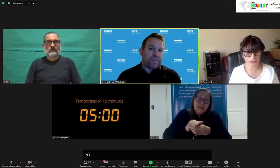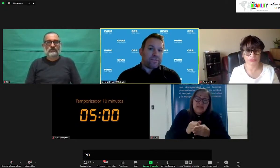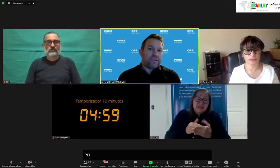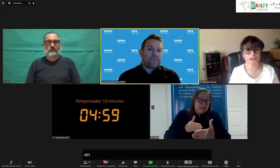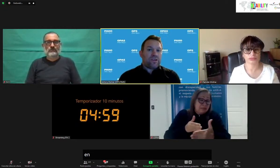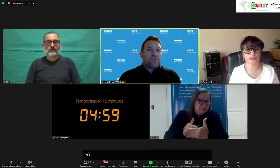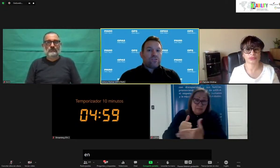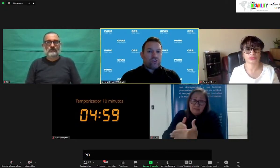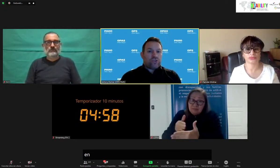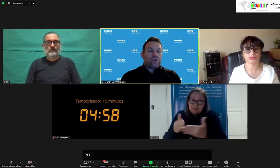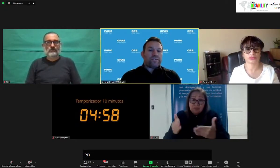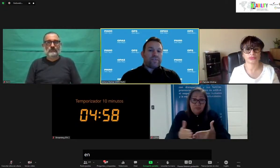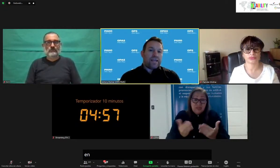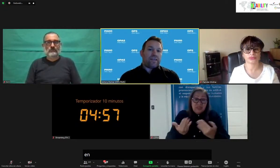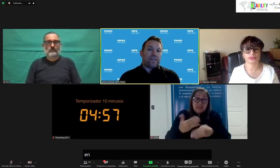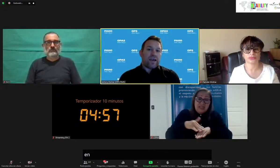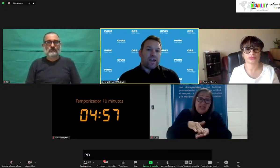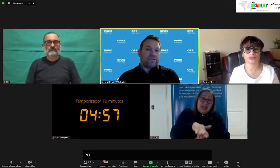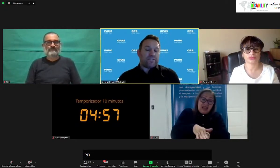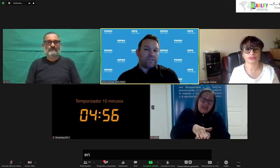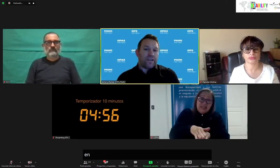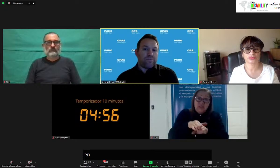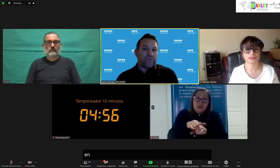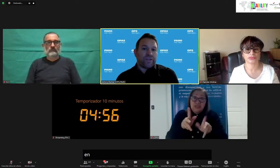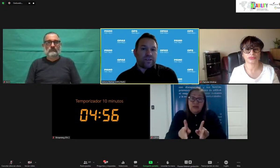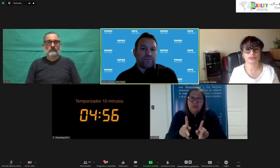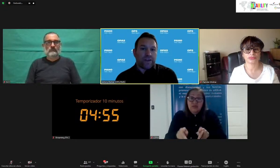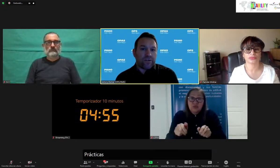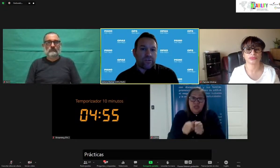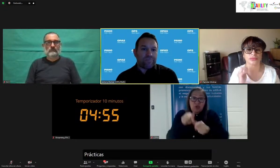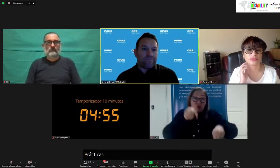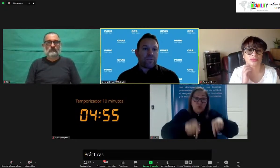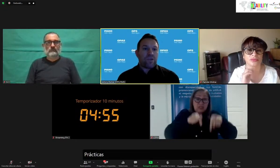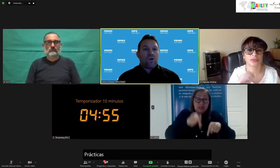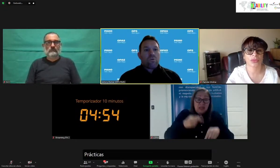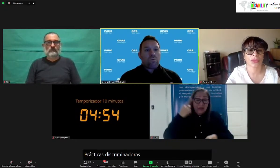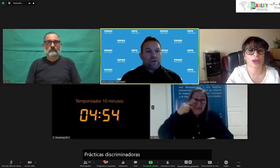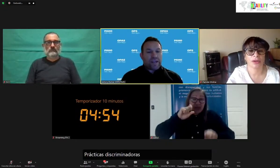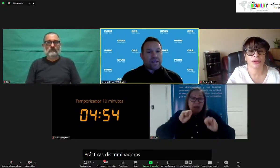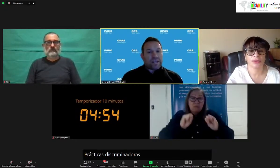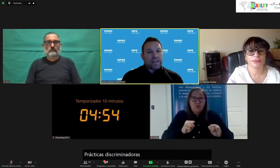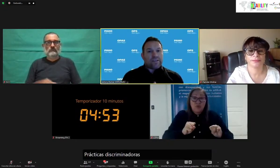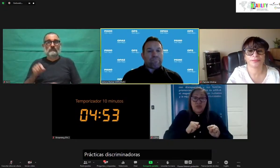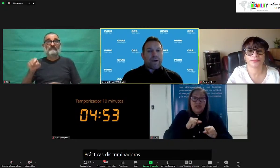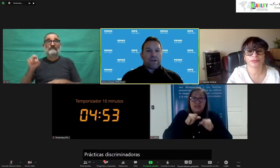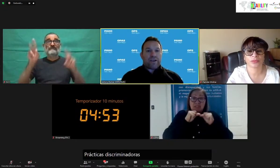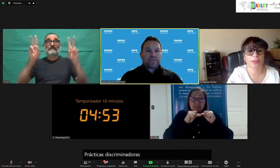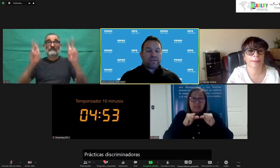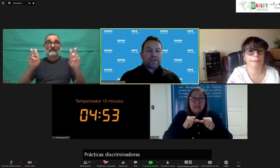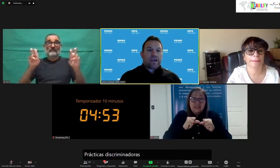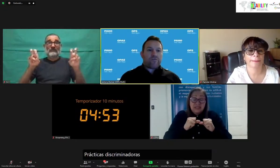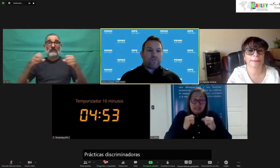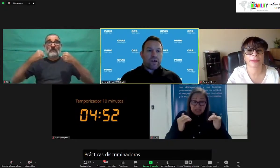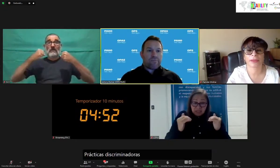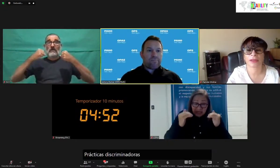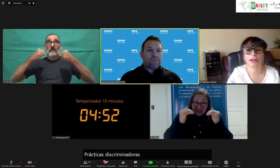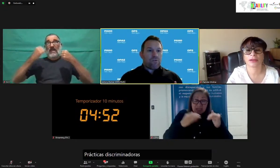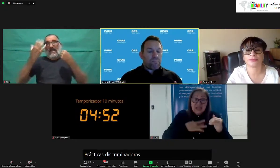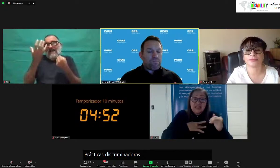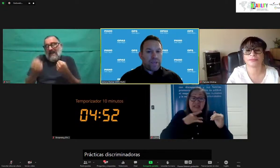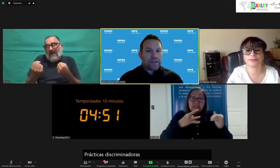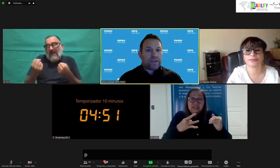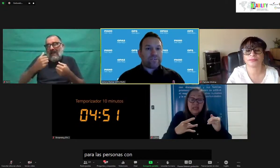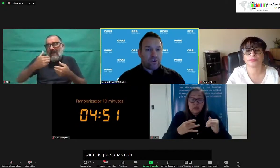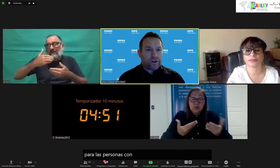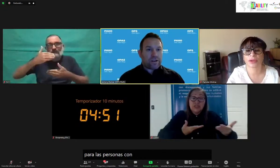disabilities to attain the highest attainable standard of health worryingly the barriers that have